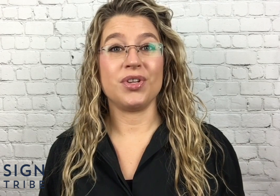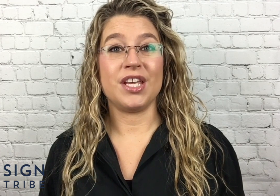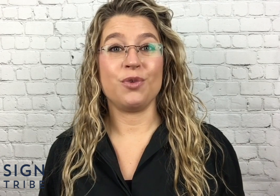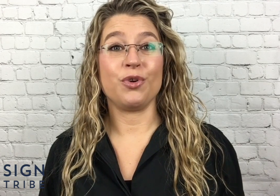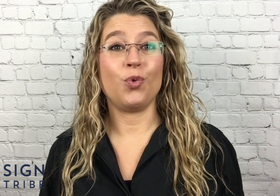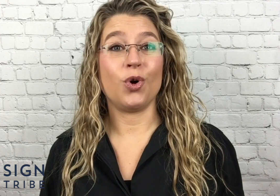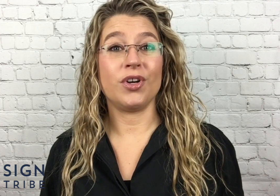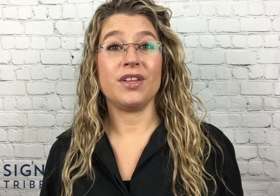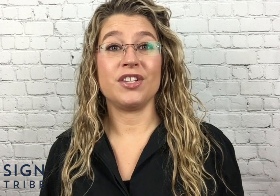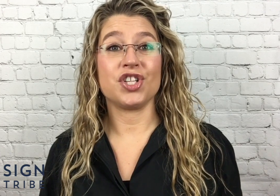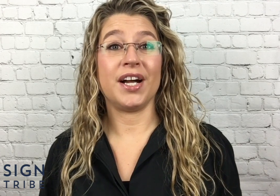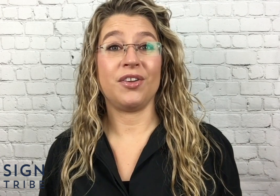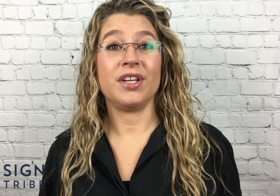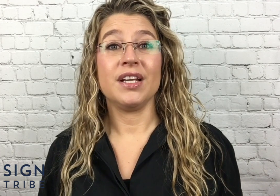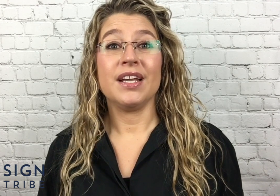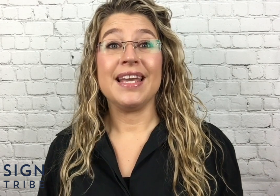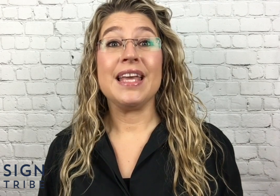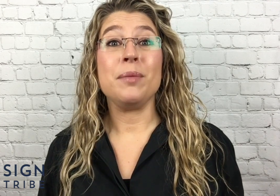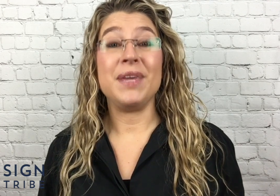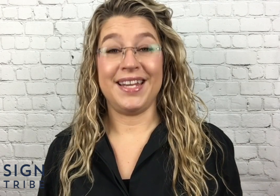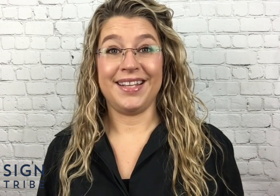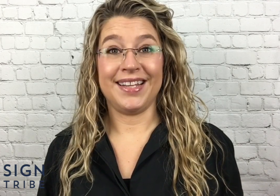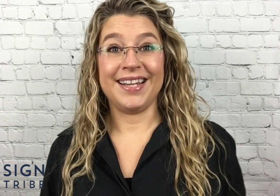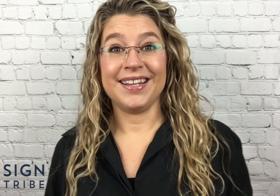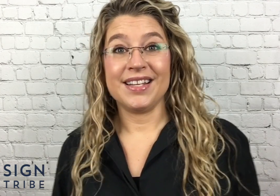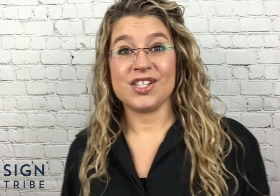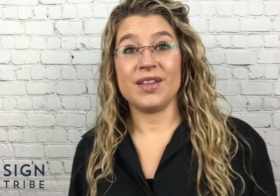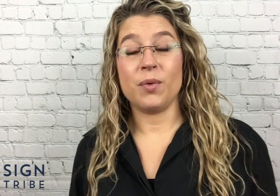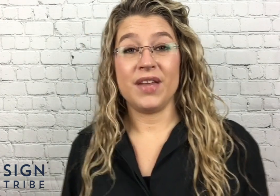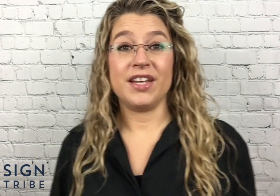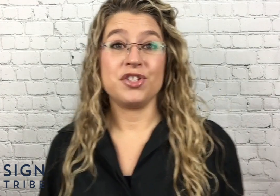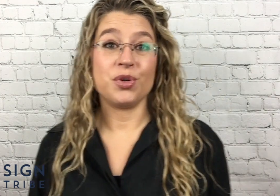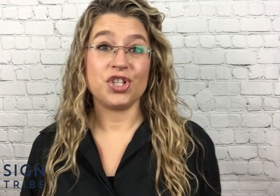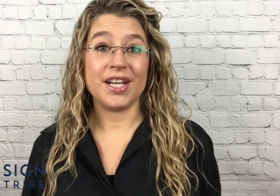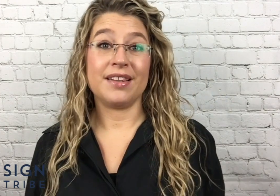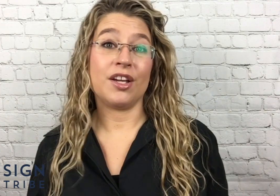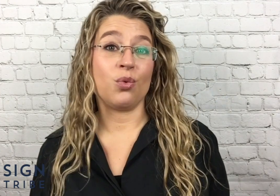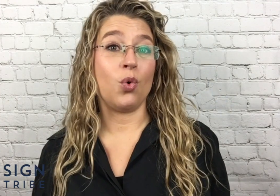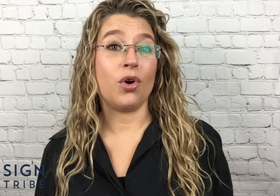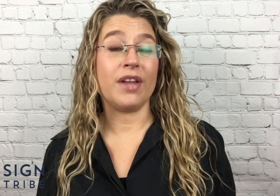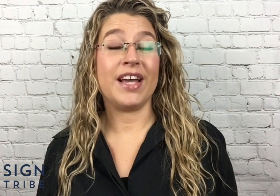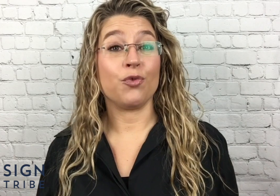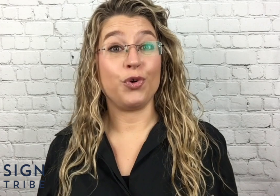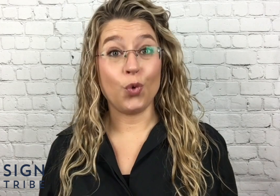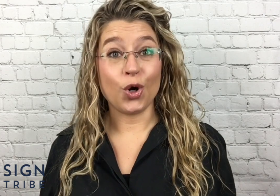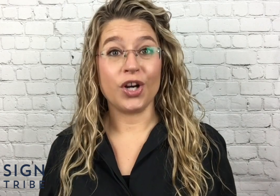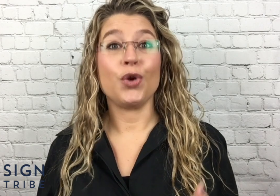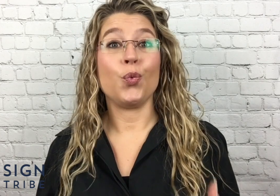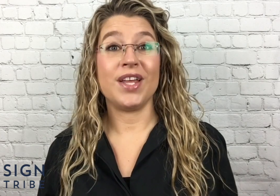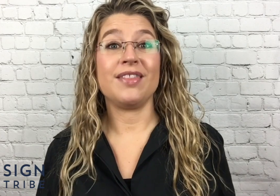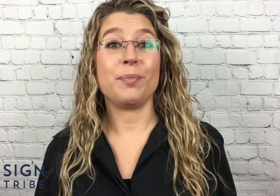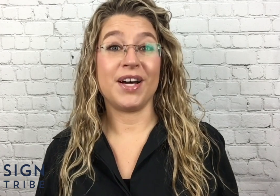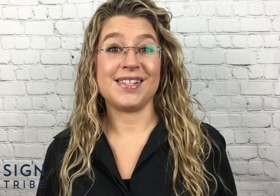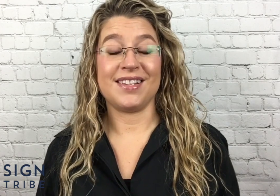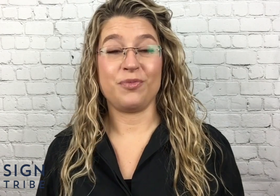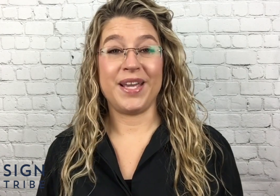you reward the child immediately, so that way they associate that reward with the positive